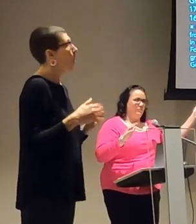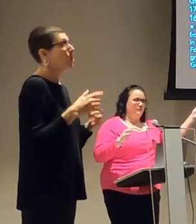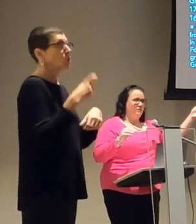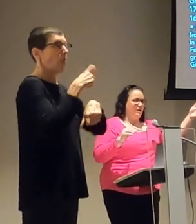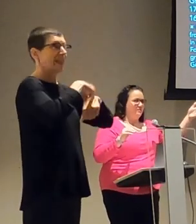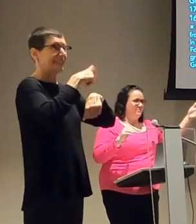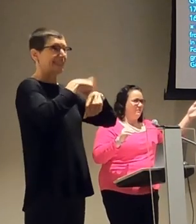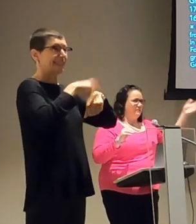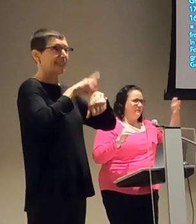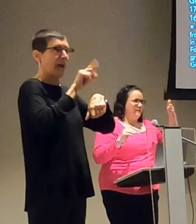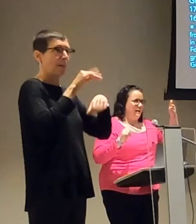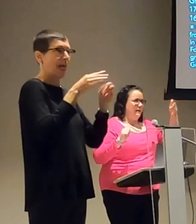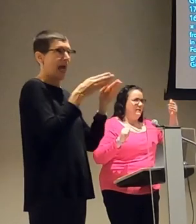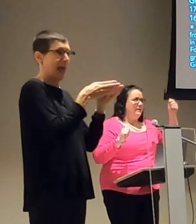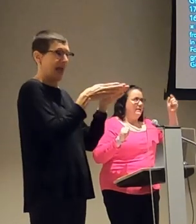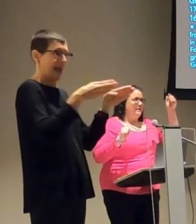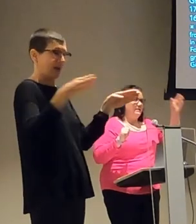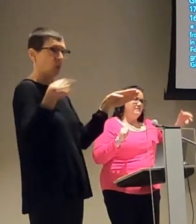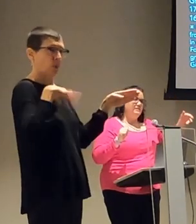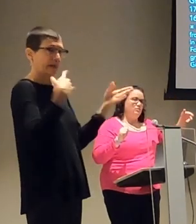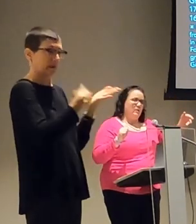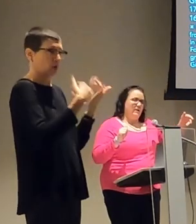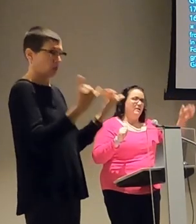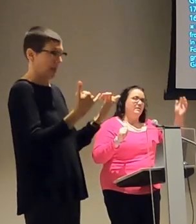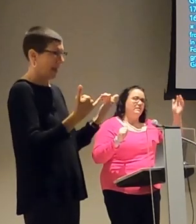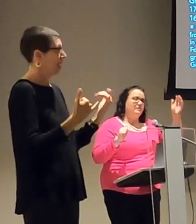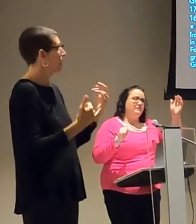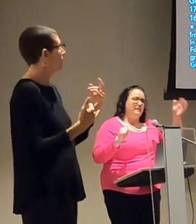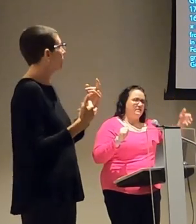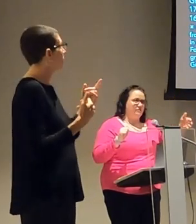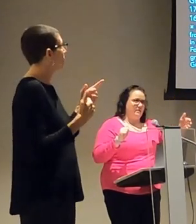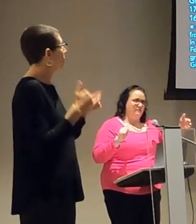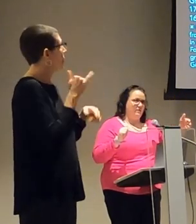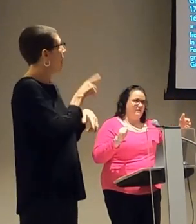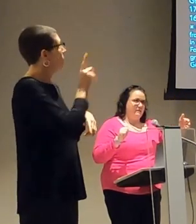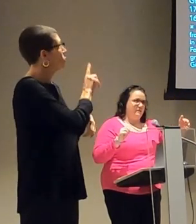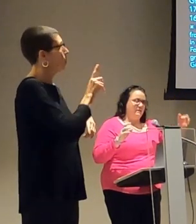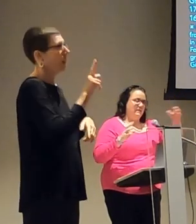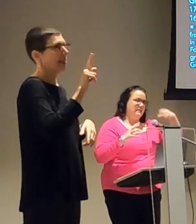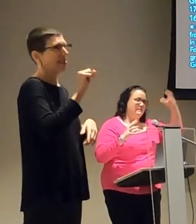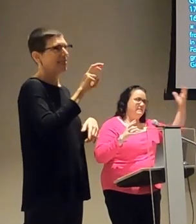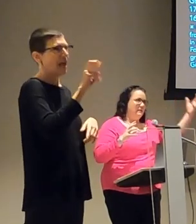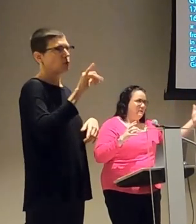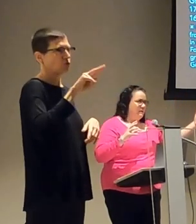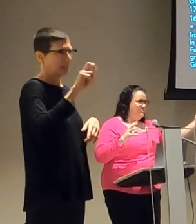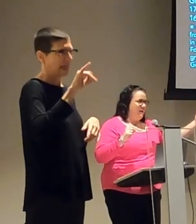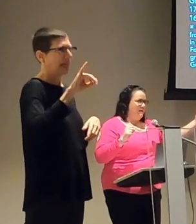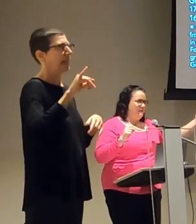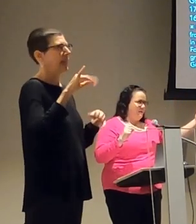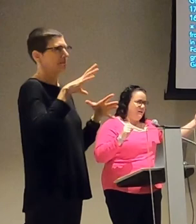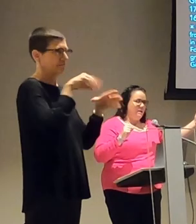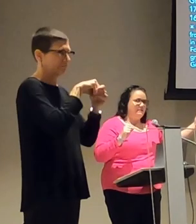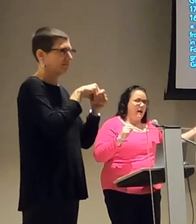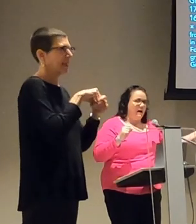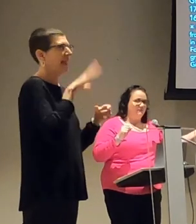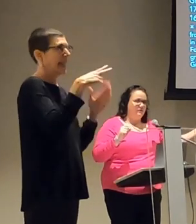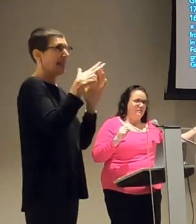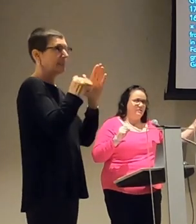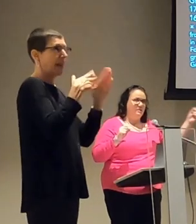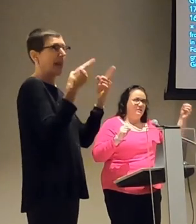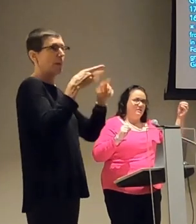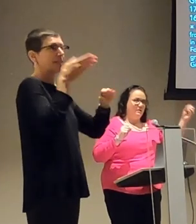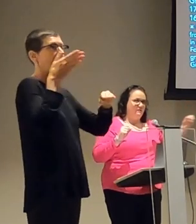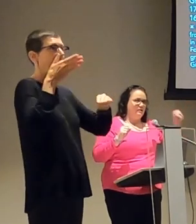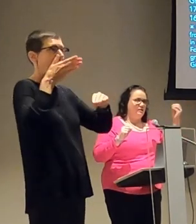timeline-wise, from what we've talked about today, this is where Lazzarini falls in. His painting comes